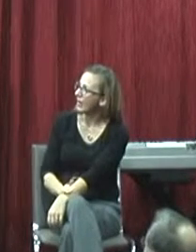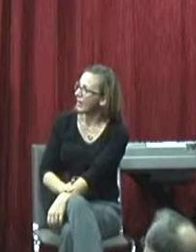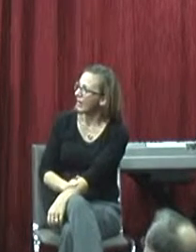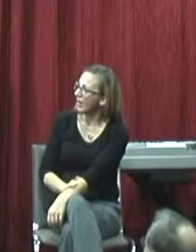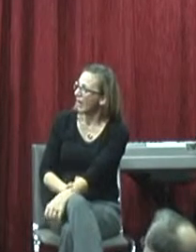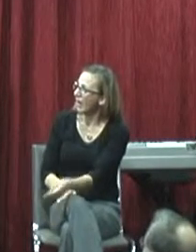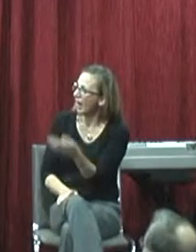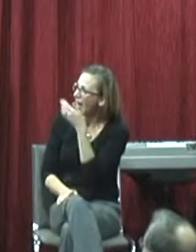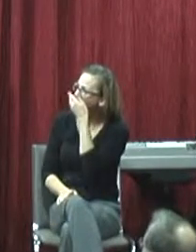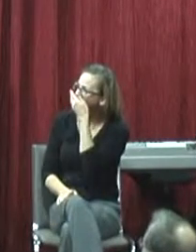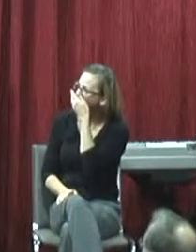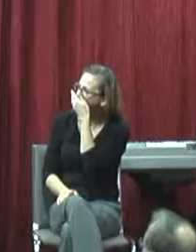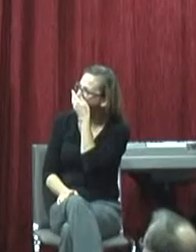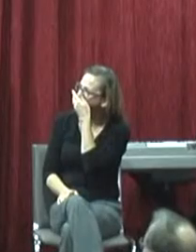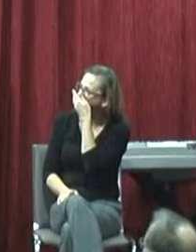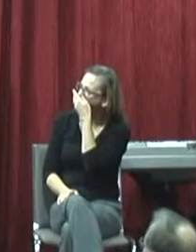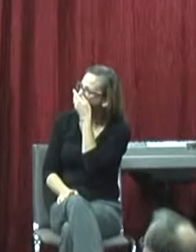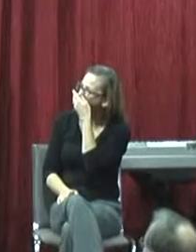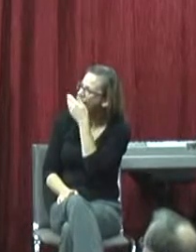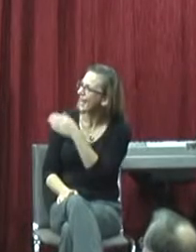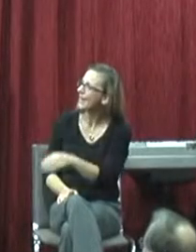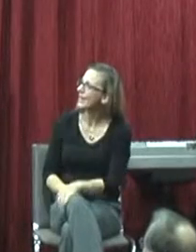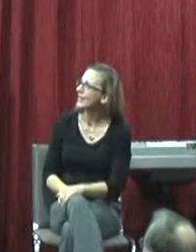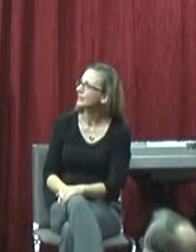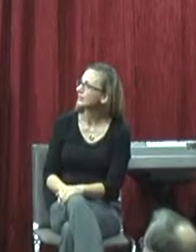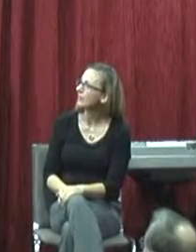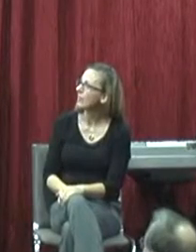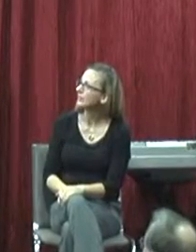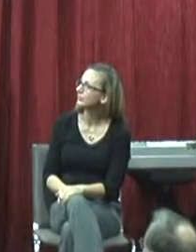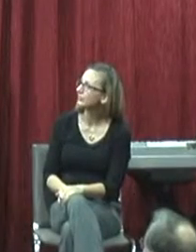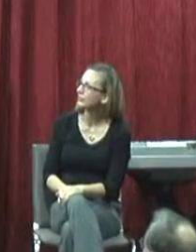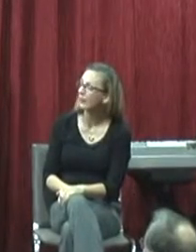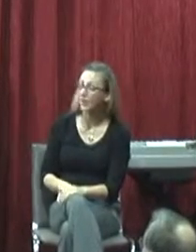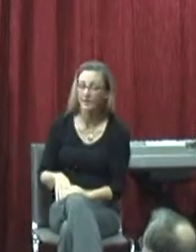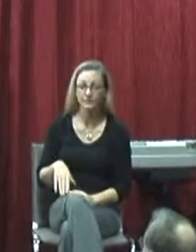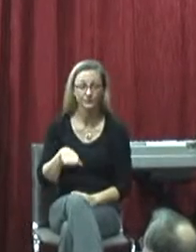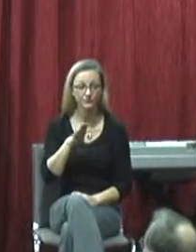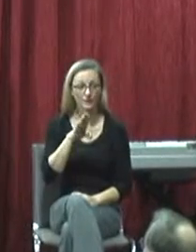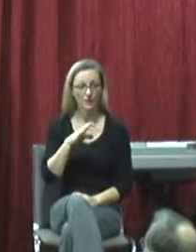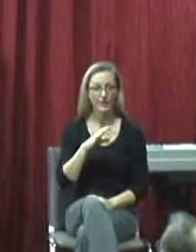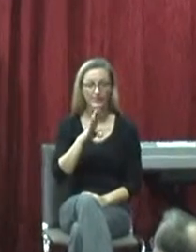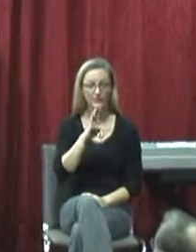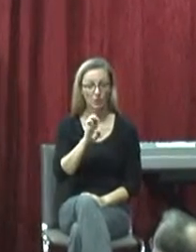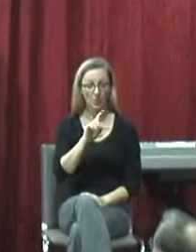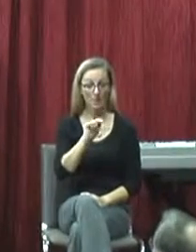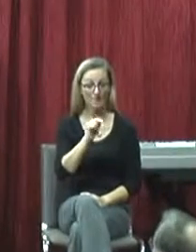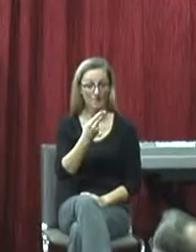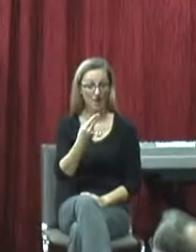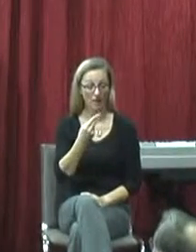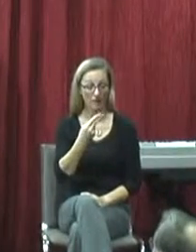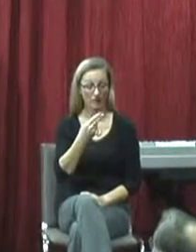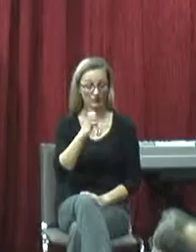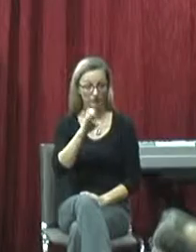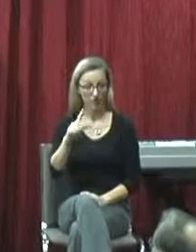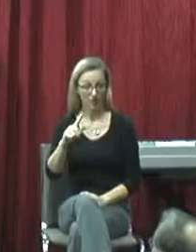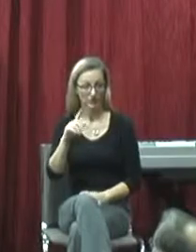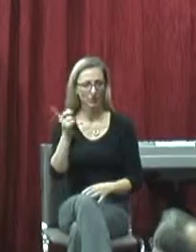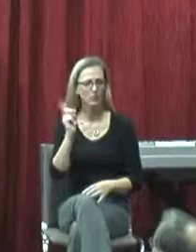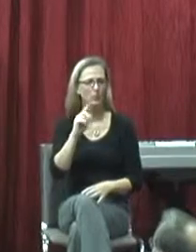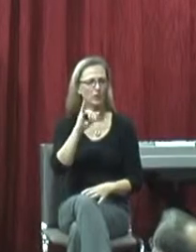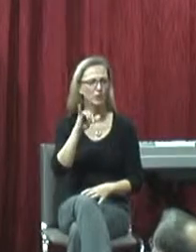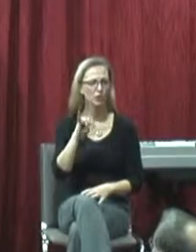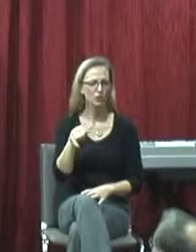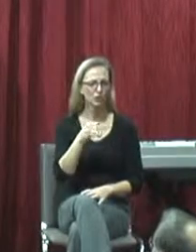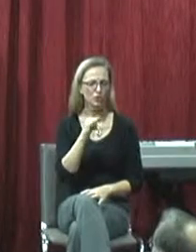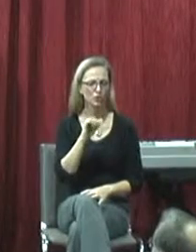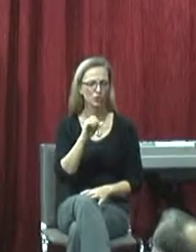land of your relatives. So this place, Bethel, was where Jacob had seen the ladder or the stairway from heaven come down,